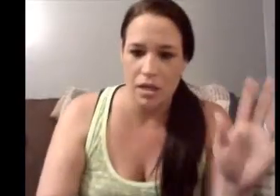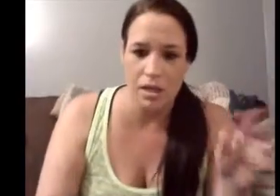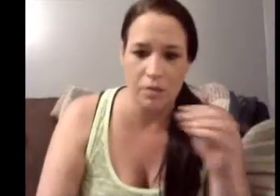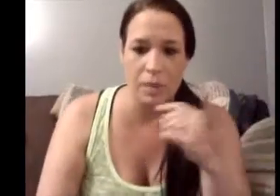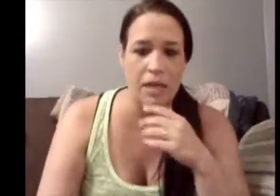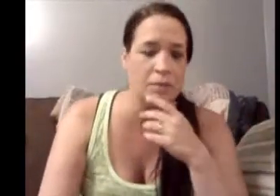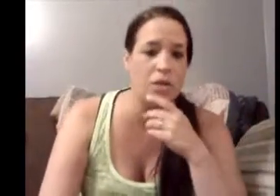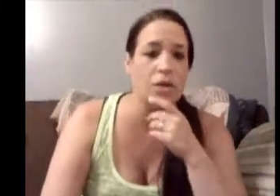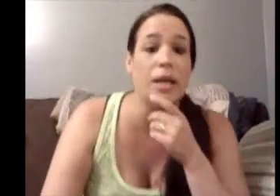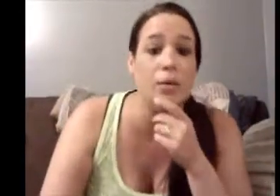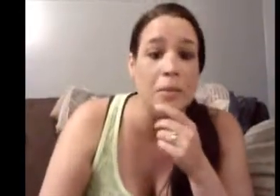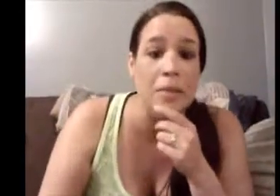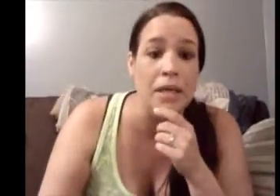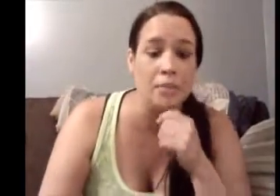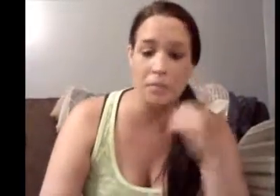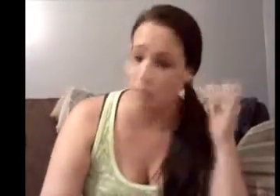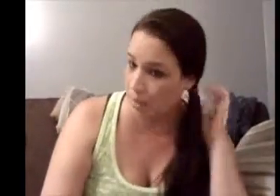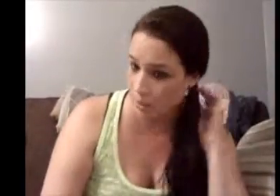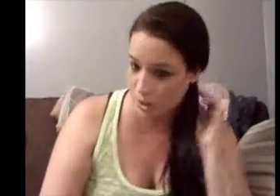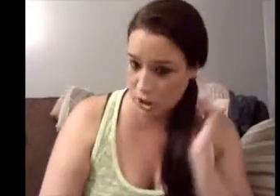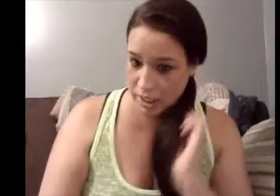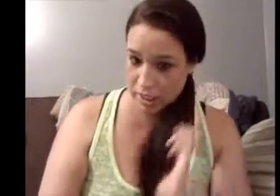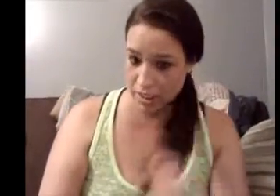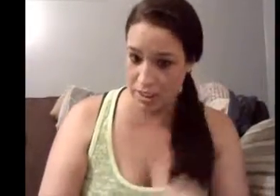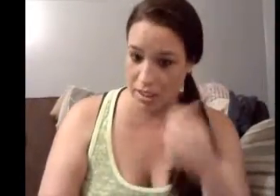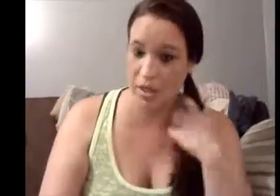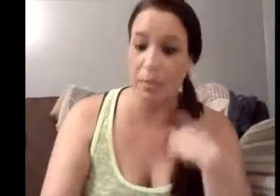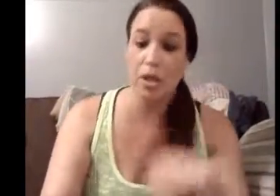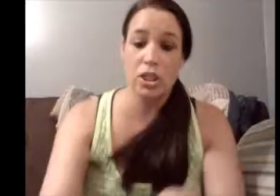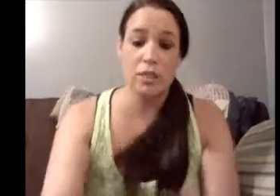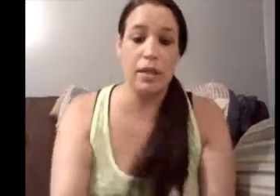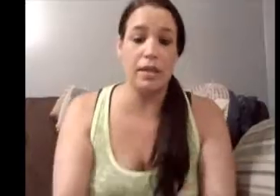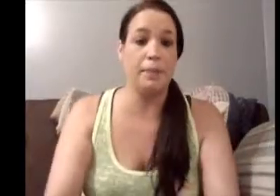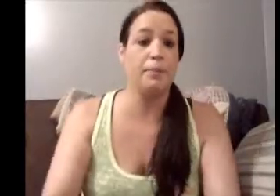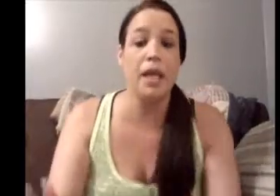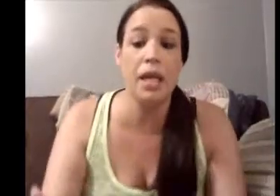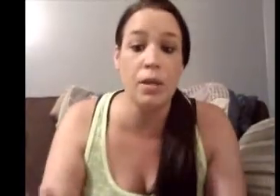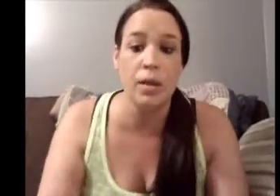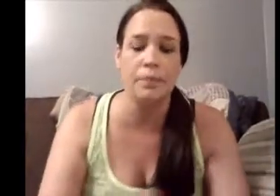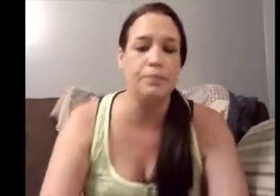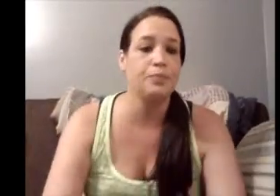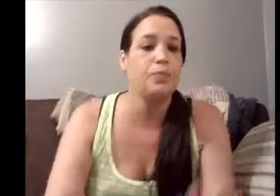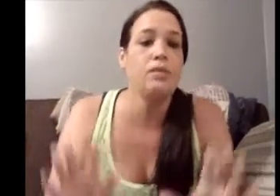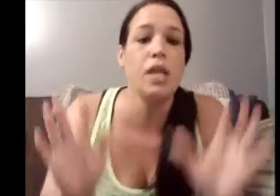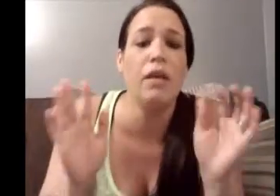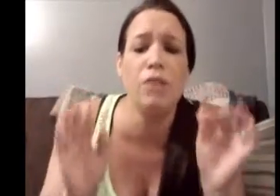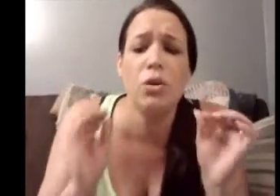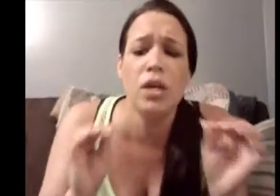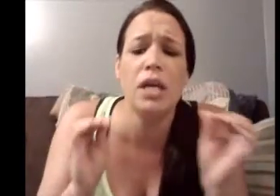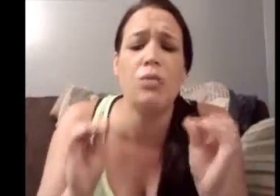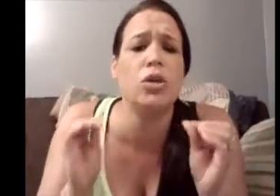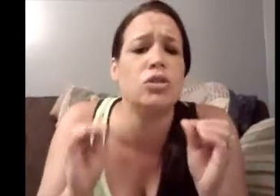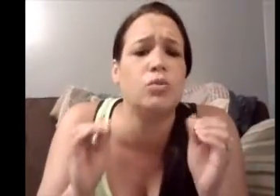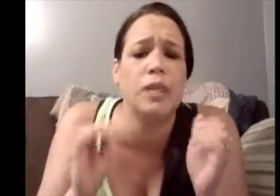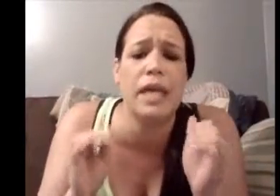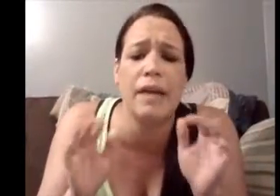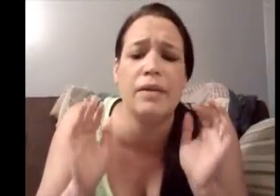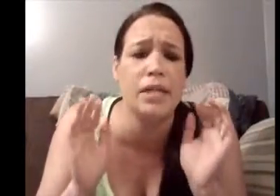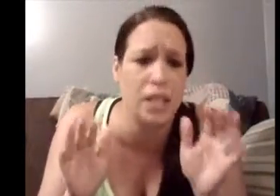Never mind, I'm sorry, that wasn't me. I apologize about that. Anyway, a few key words we haven't done